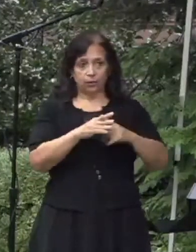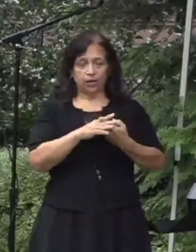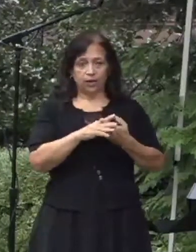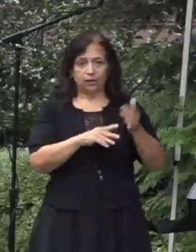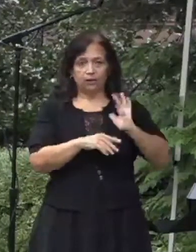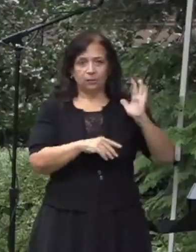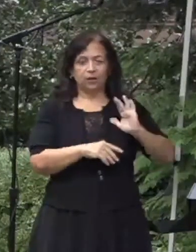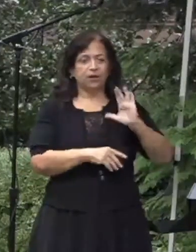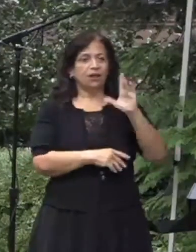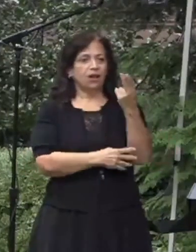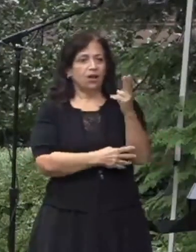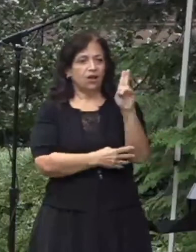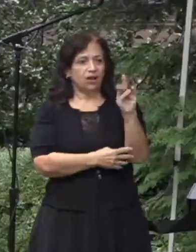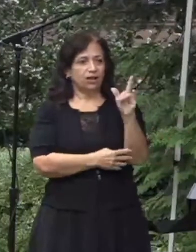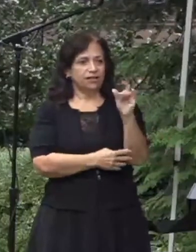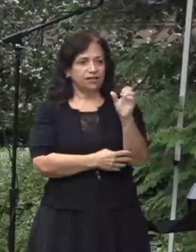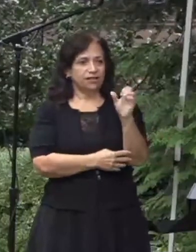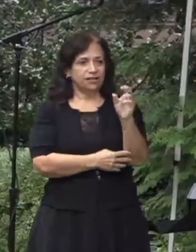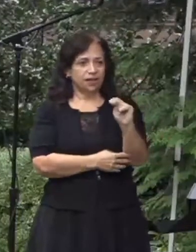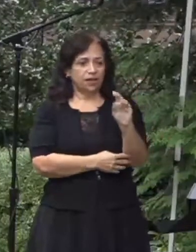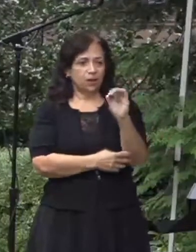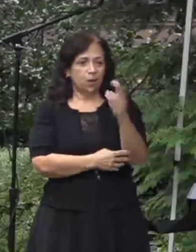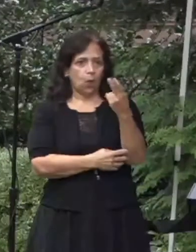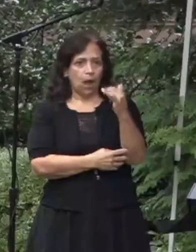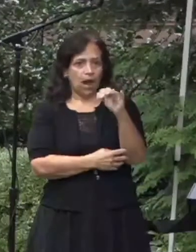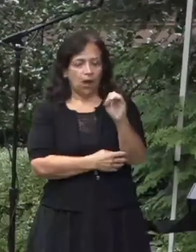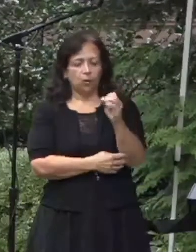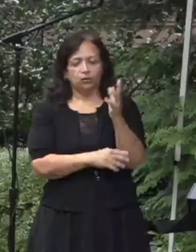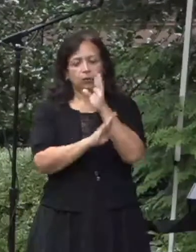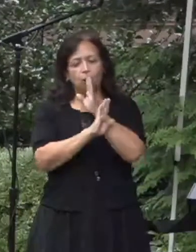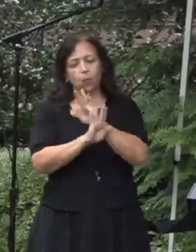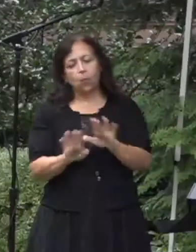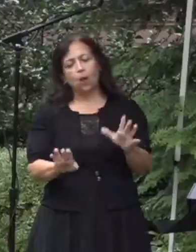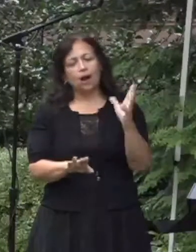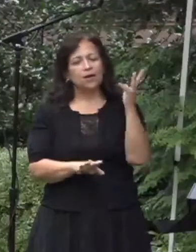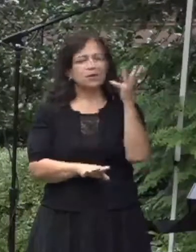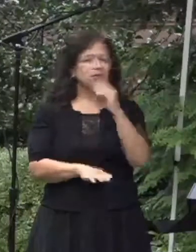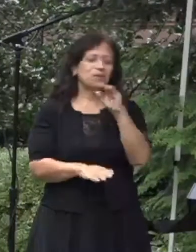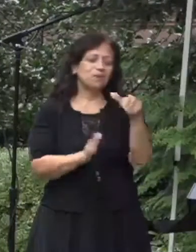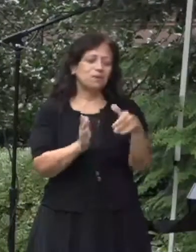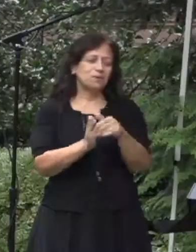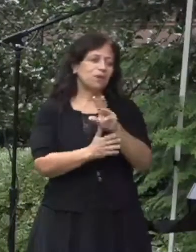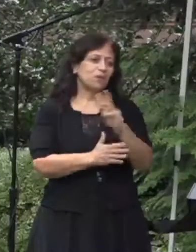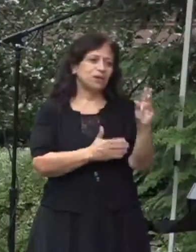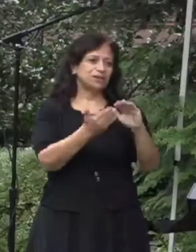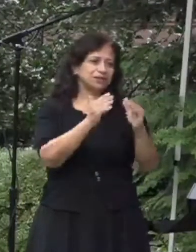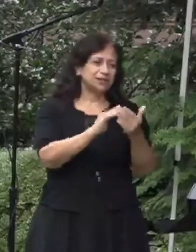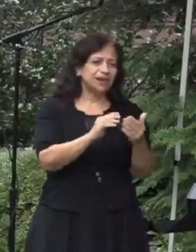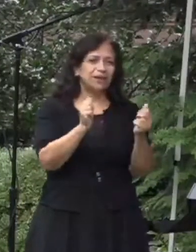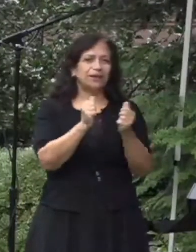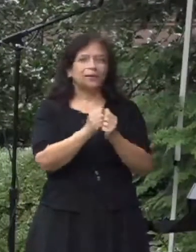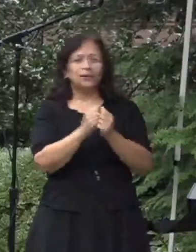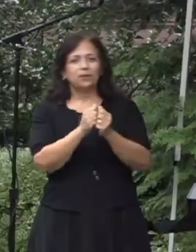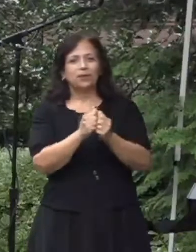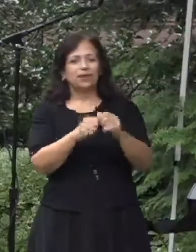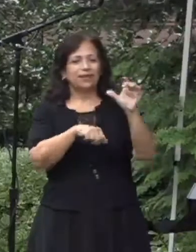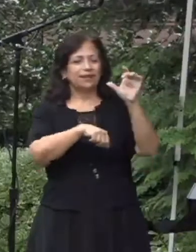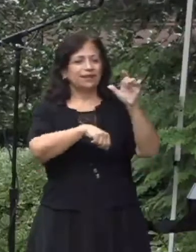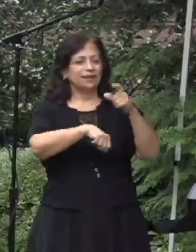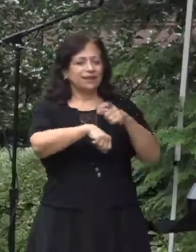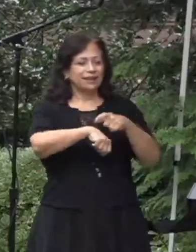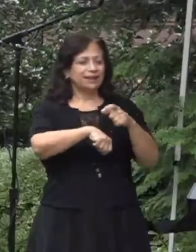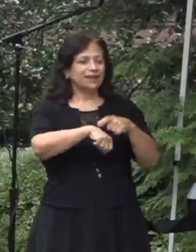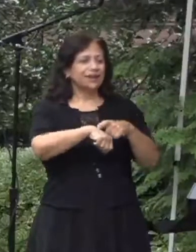Hudson, Ohio, a quiet, beautiful Midwestern town with a brick clock tower and